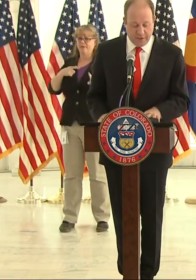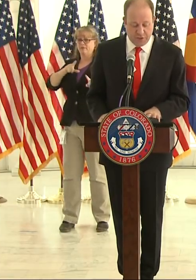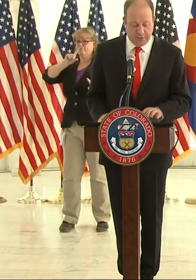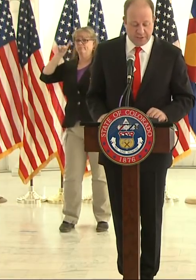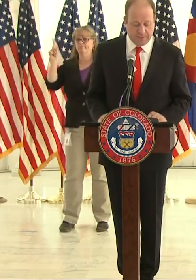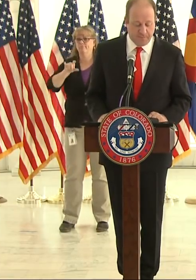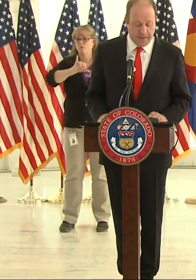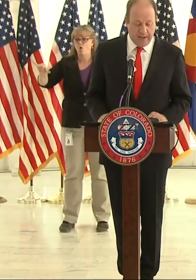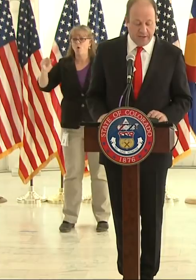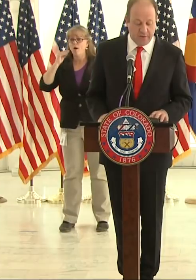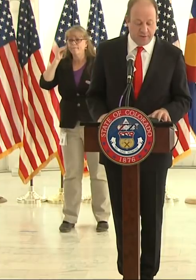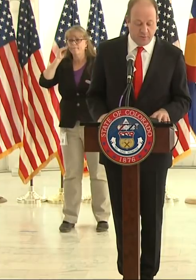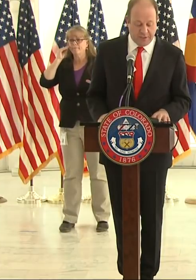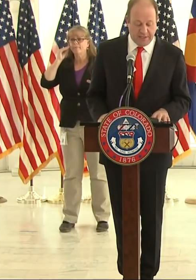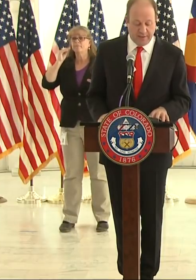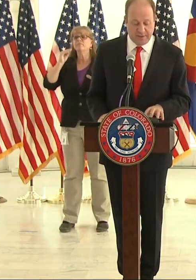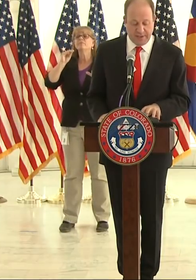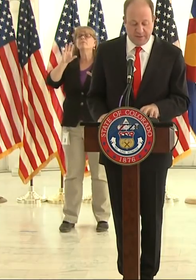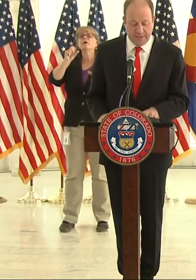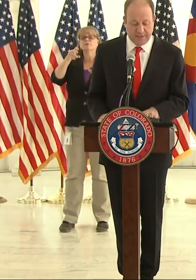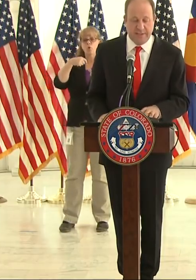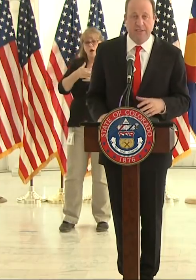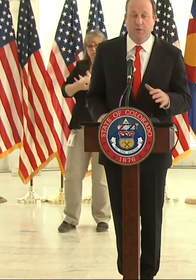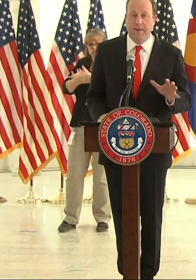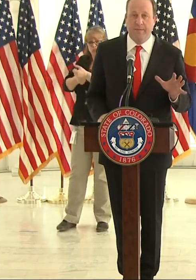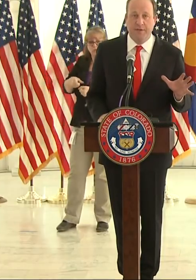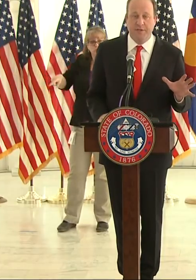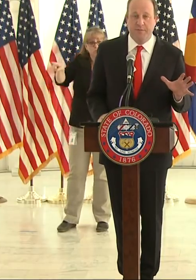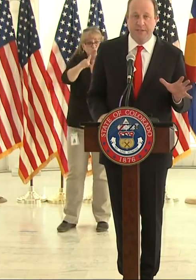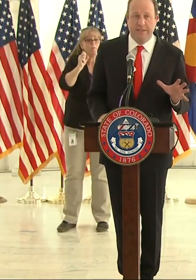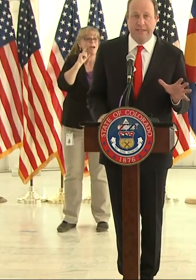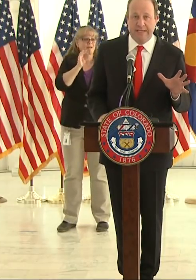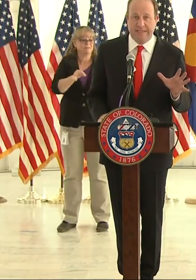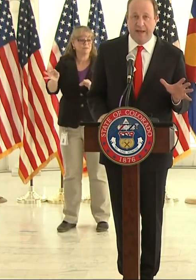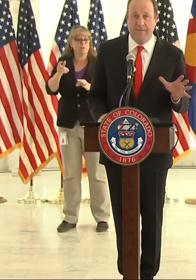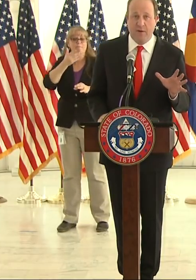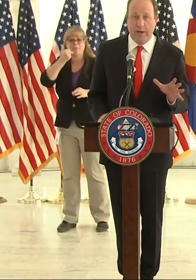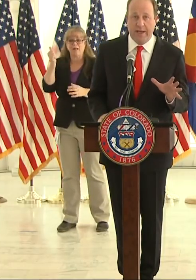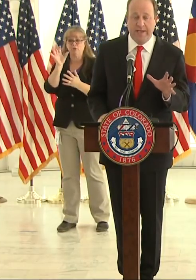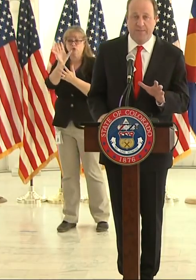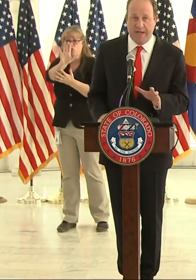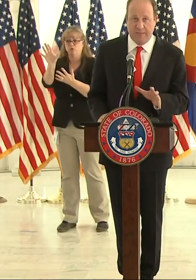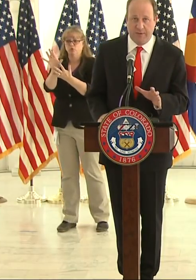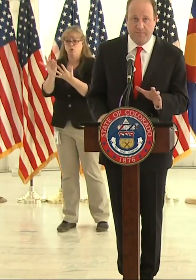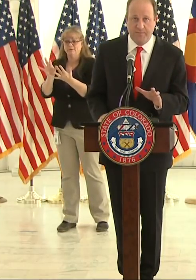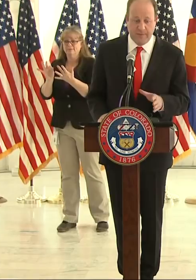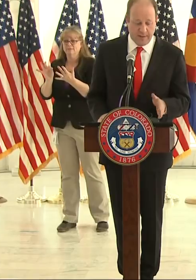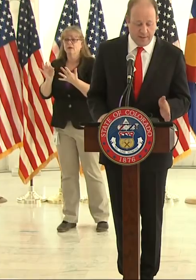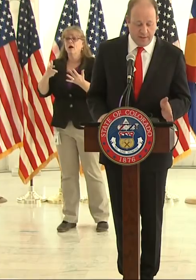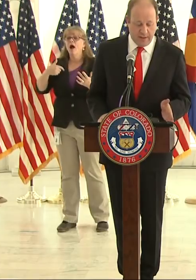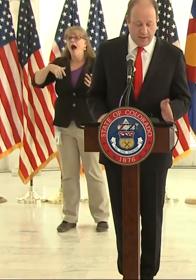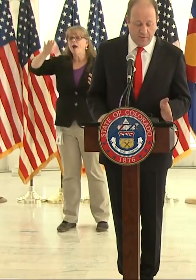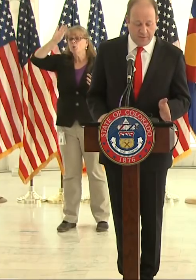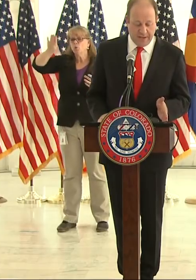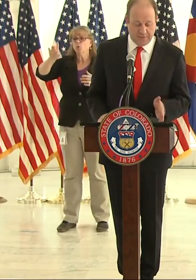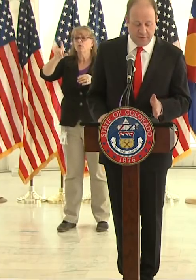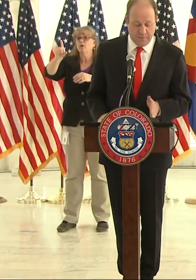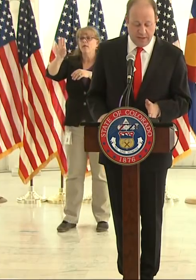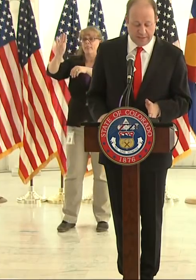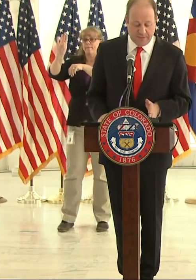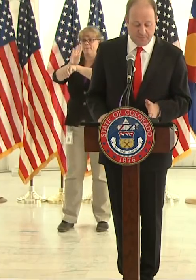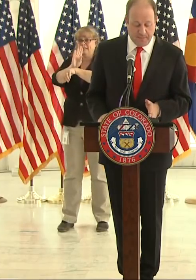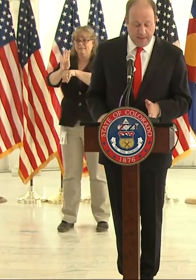to make good choices. I know that the retailers, the other businesses will be able to do business in as safe a way as possible over the